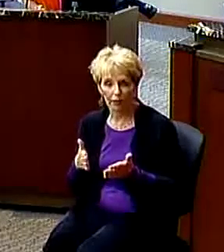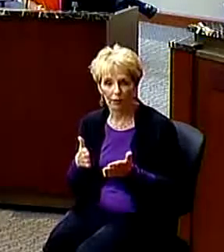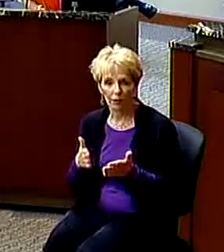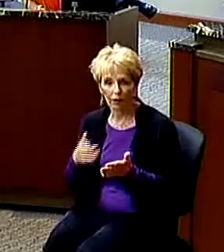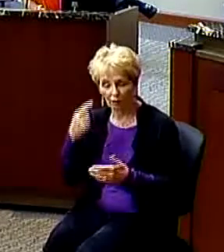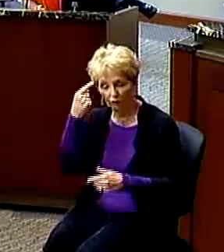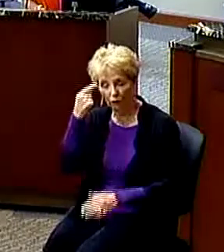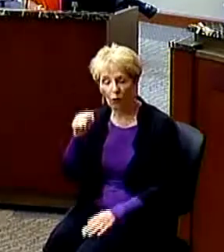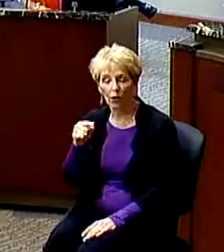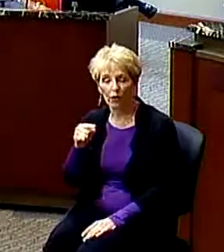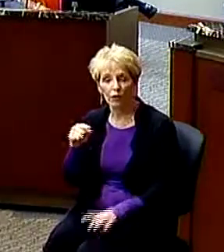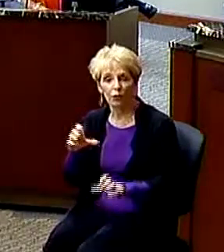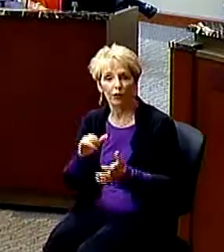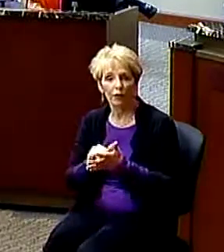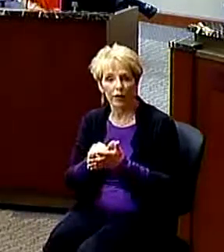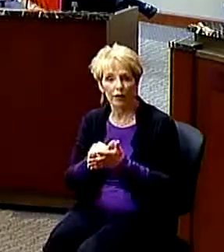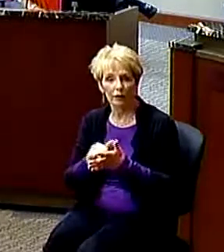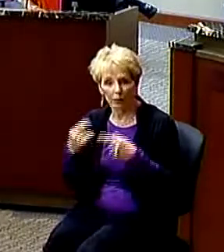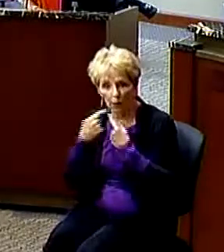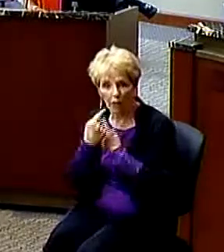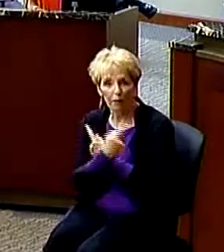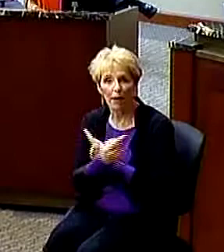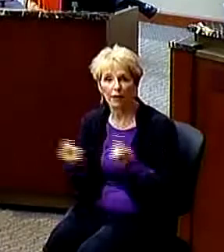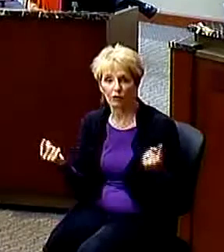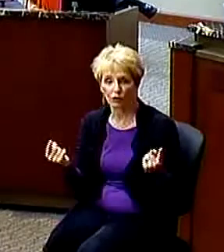for doing this proclamation.